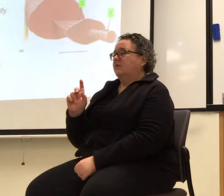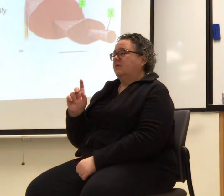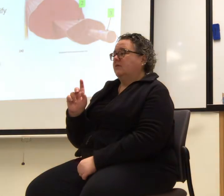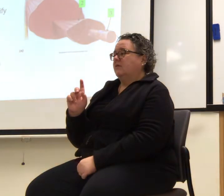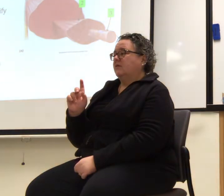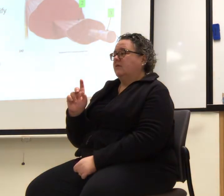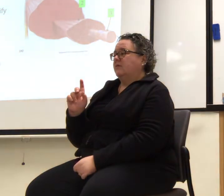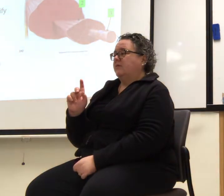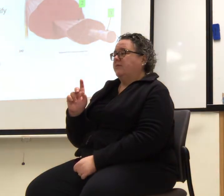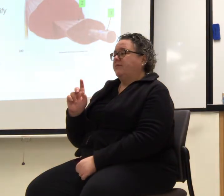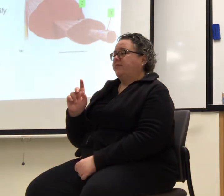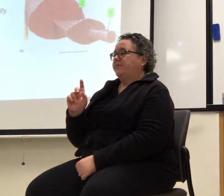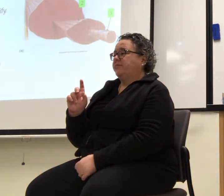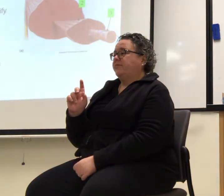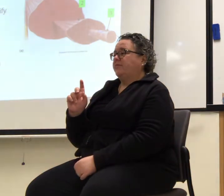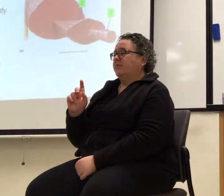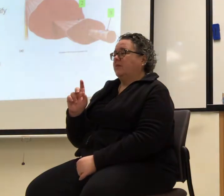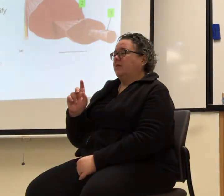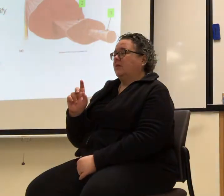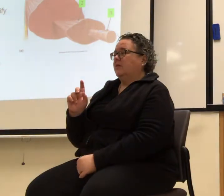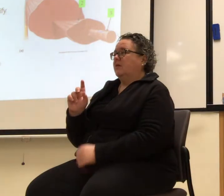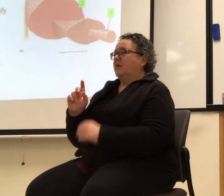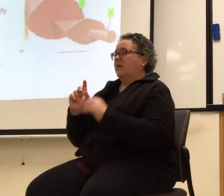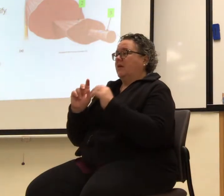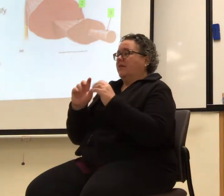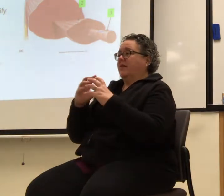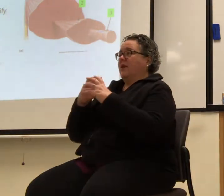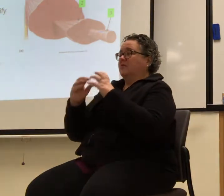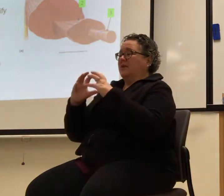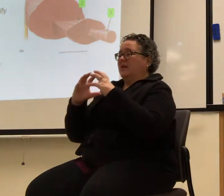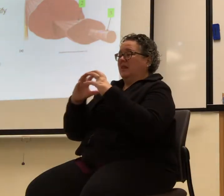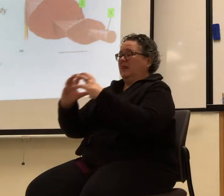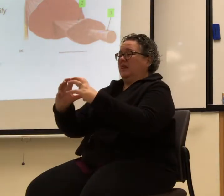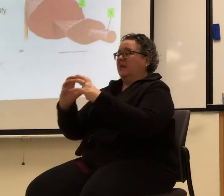the packaging has connective tissue